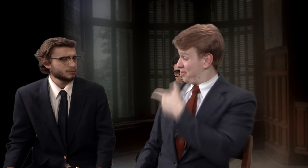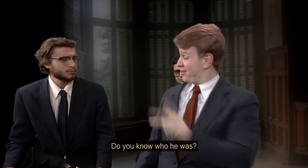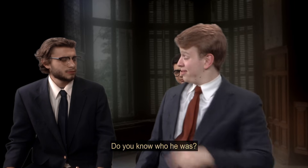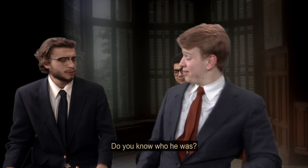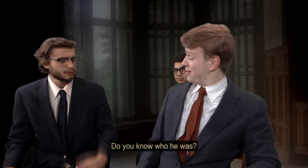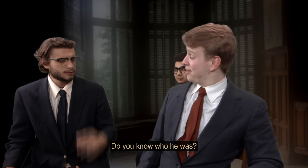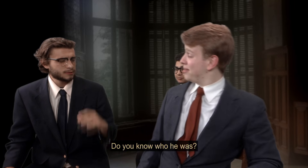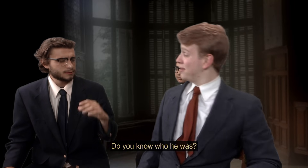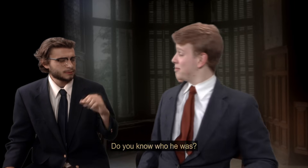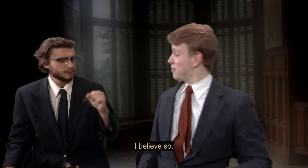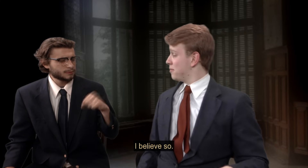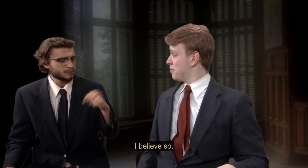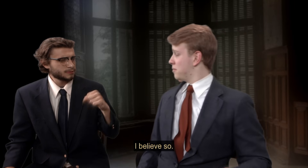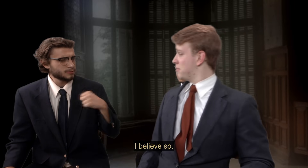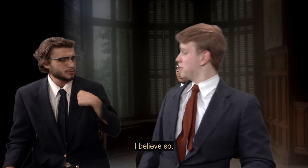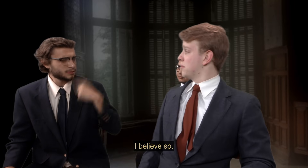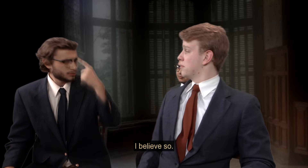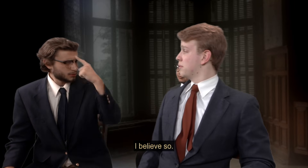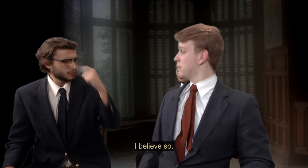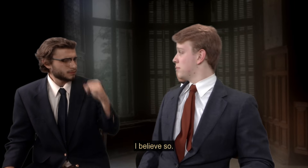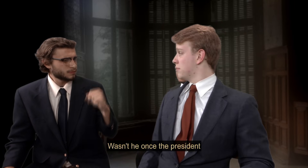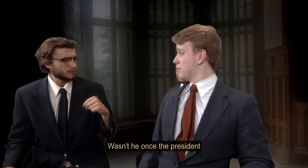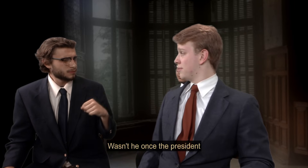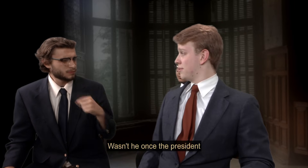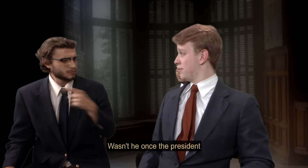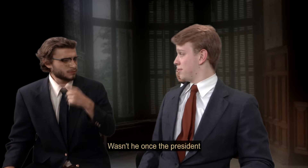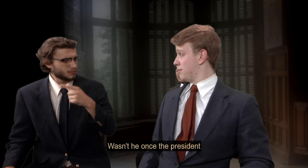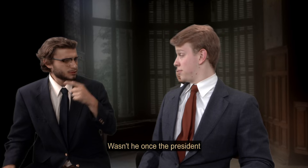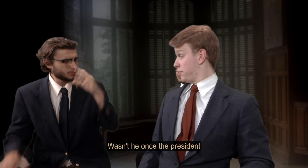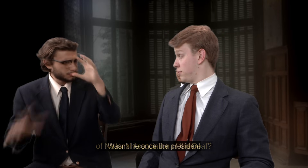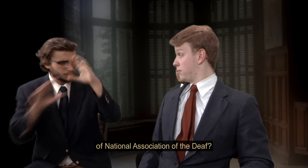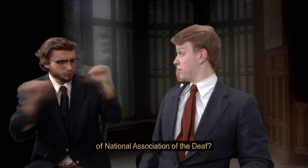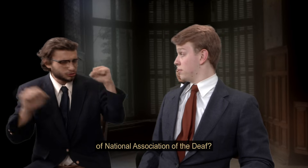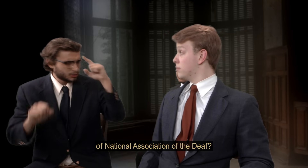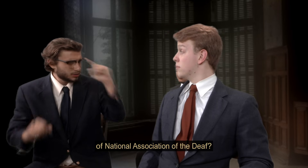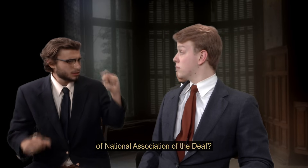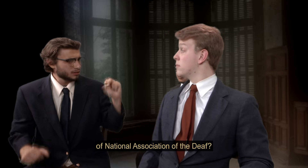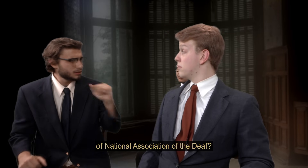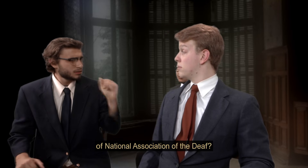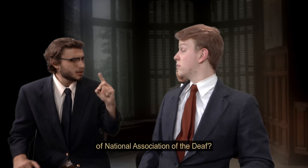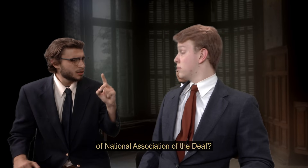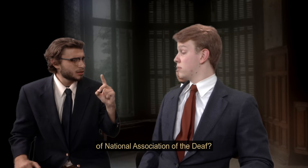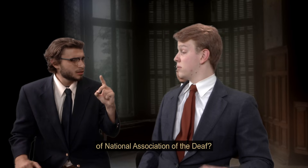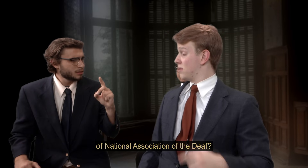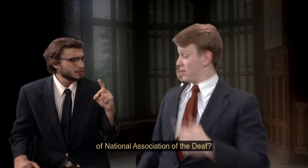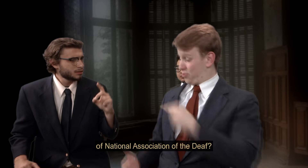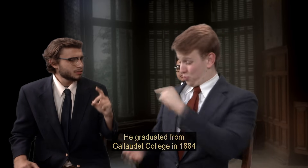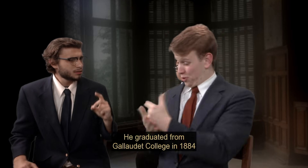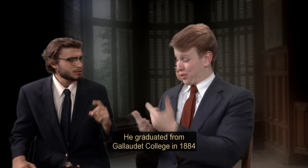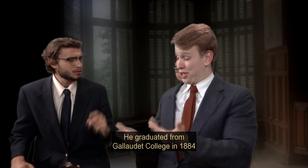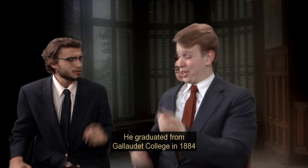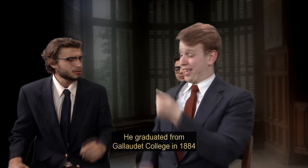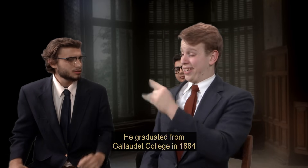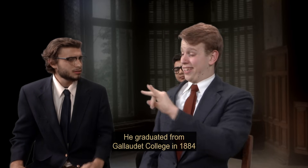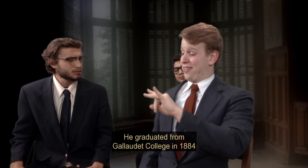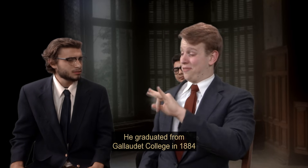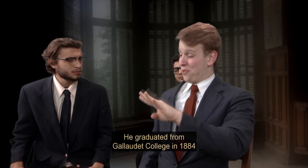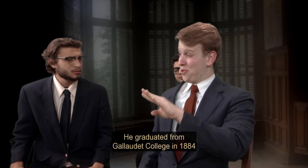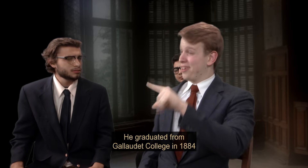Do you know who he was? I believe so. Wasn't he once the president of the National Association of the Deaf? He graduated from Gallaudet in